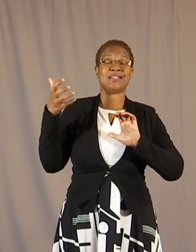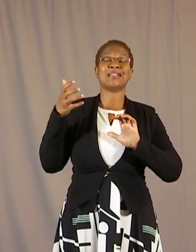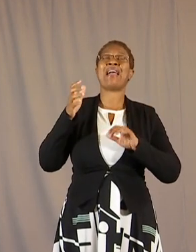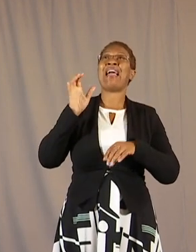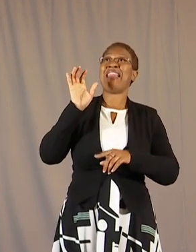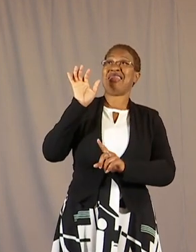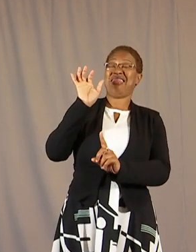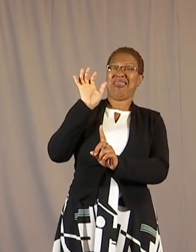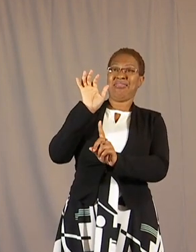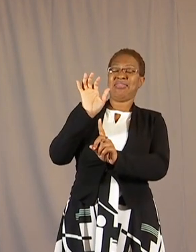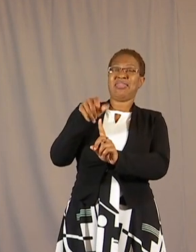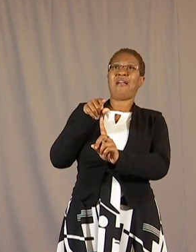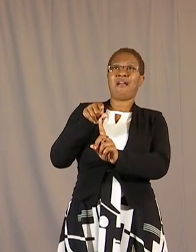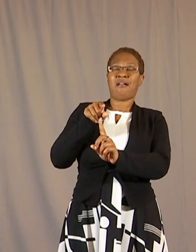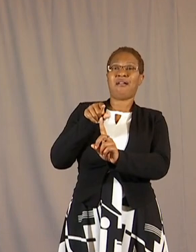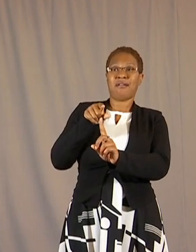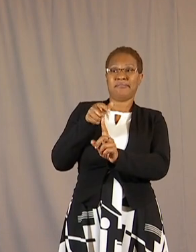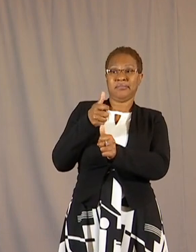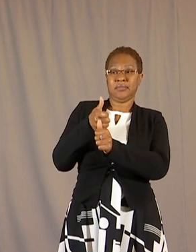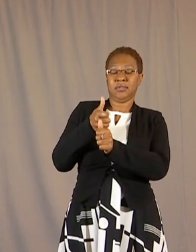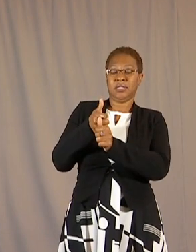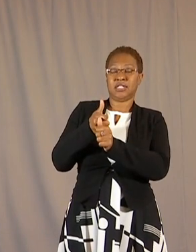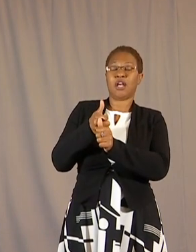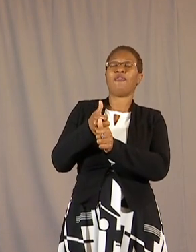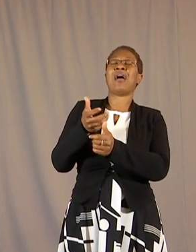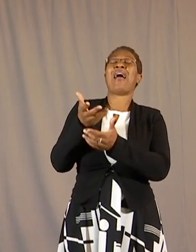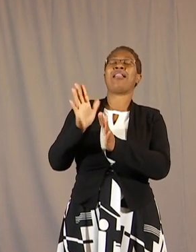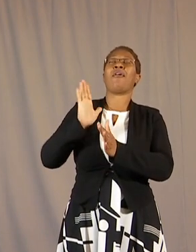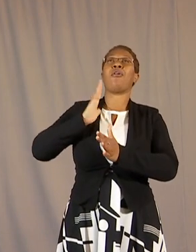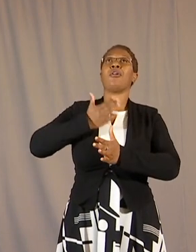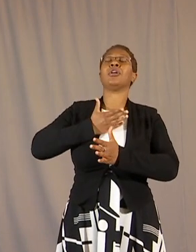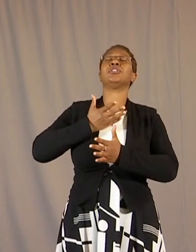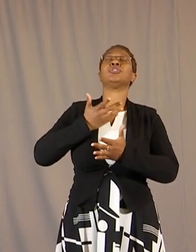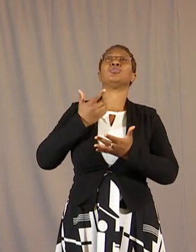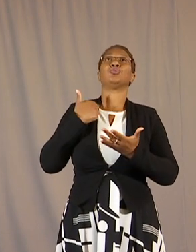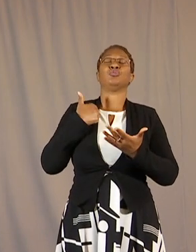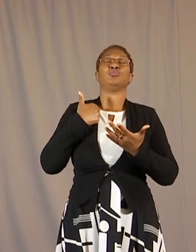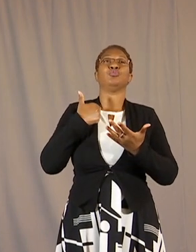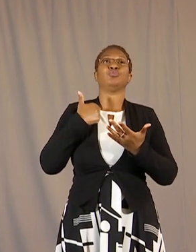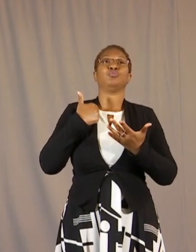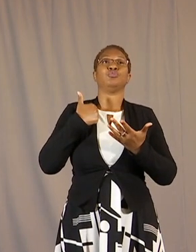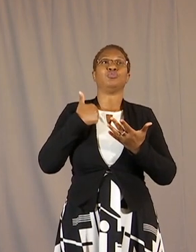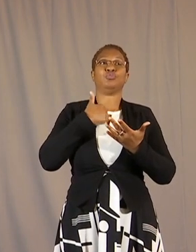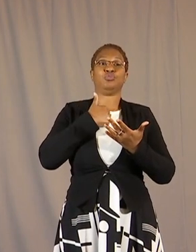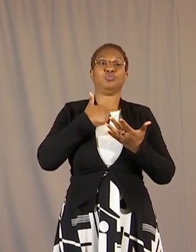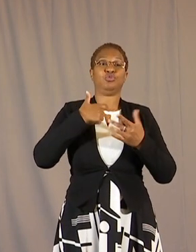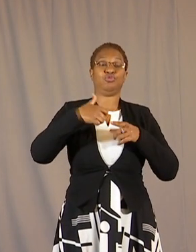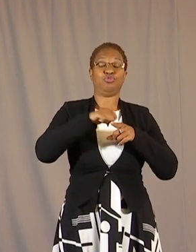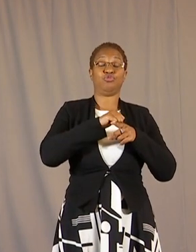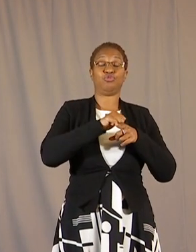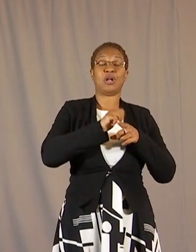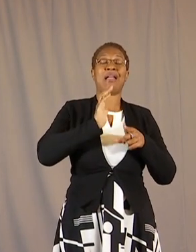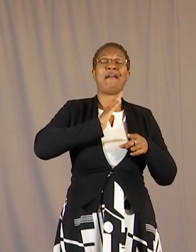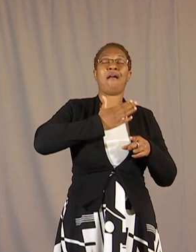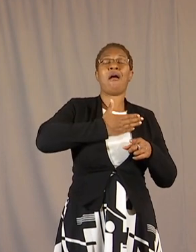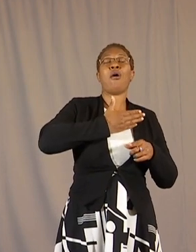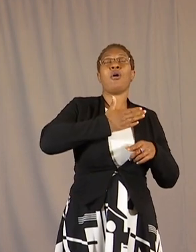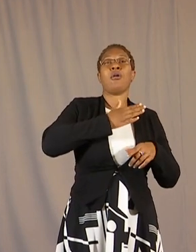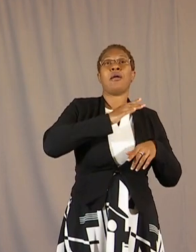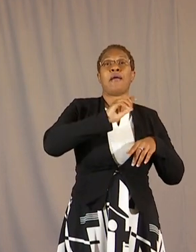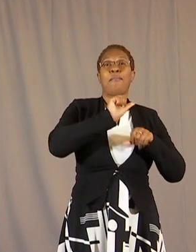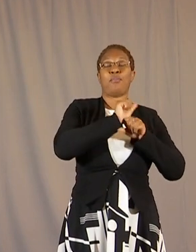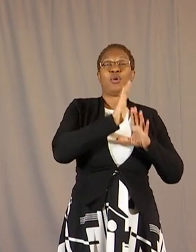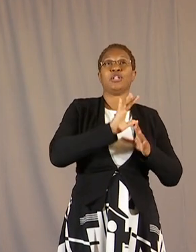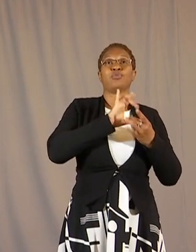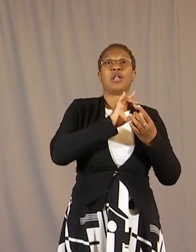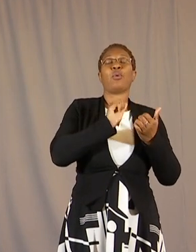really train our employees, our staff on biases, discrimination, et cetera, and for them